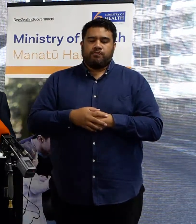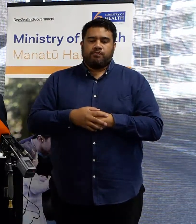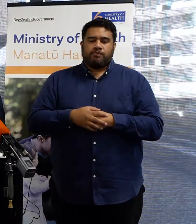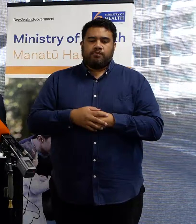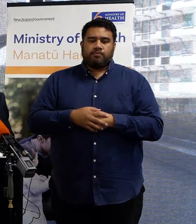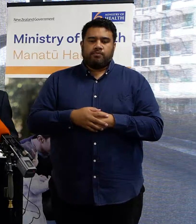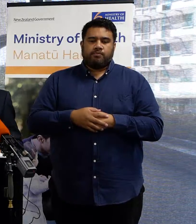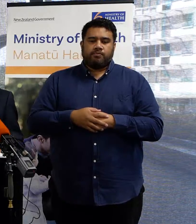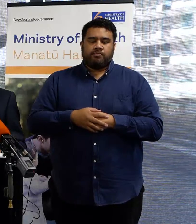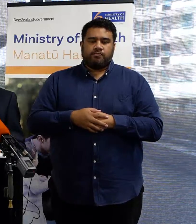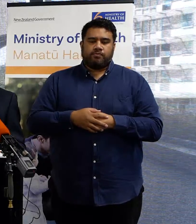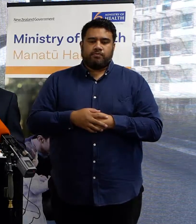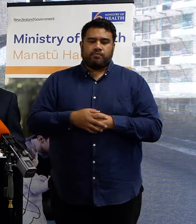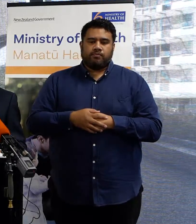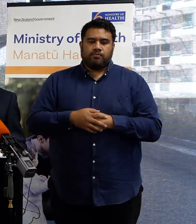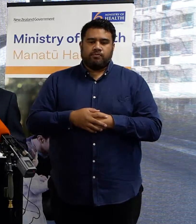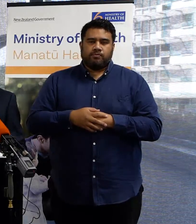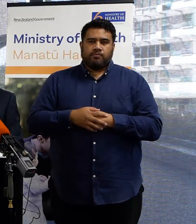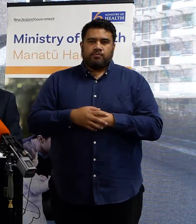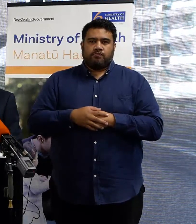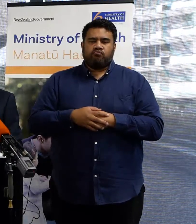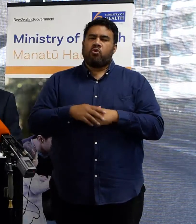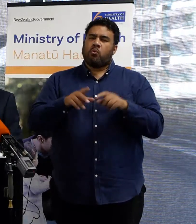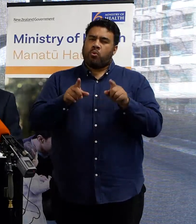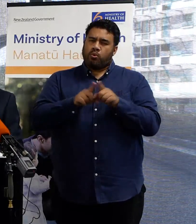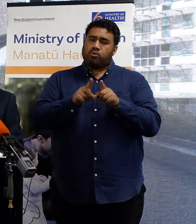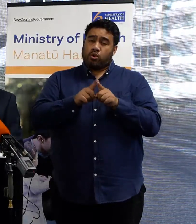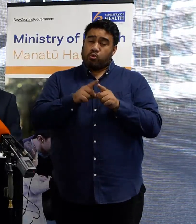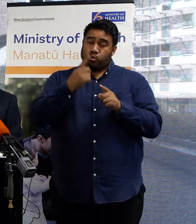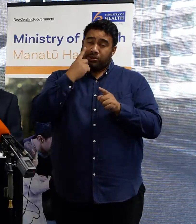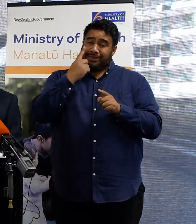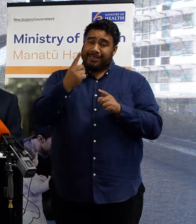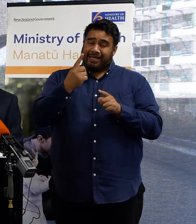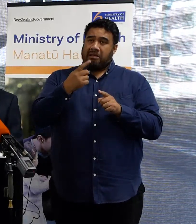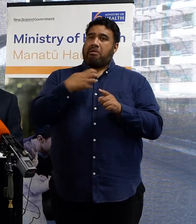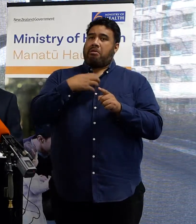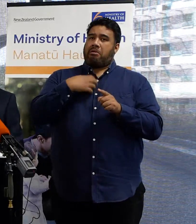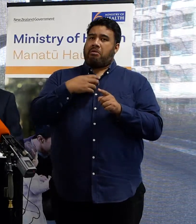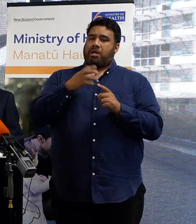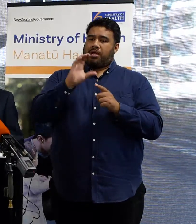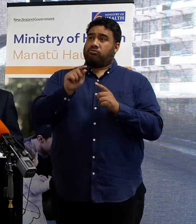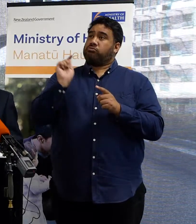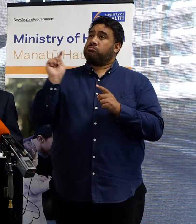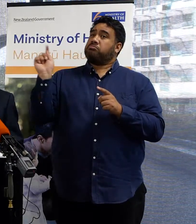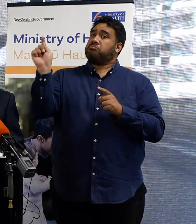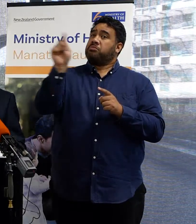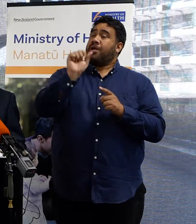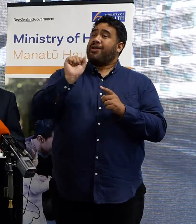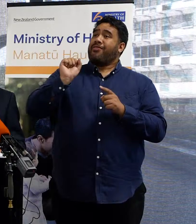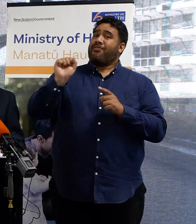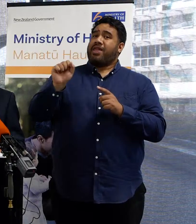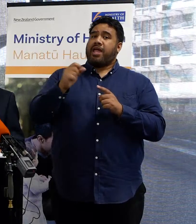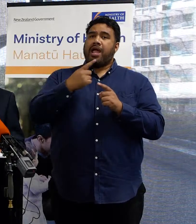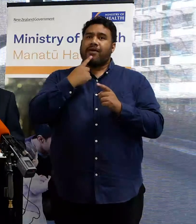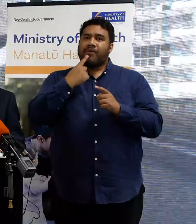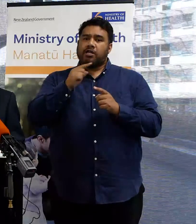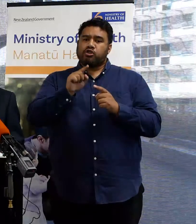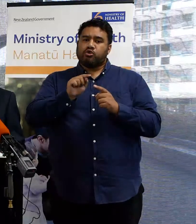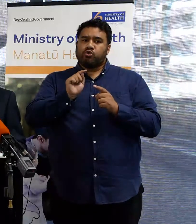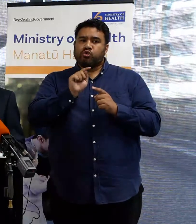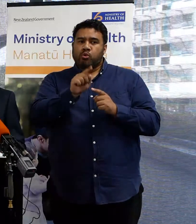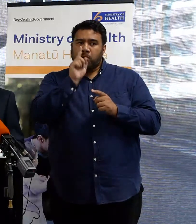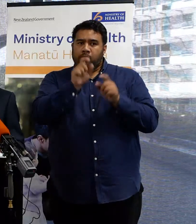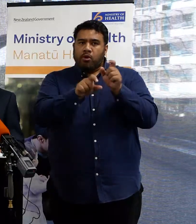You'll also have seen to date a number of countries amending or updating their advice to travellers and their border